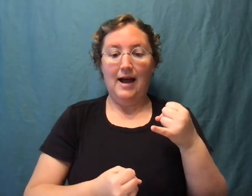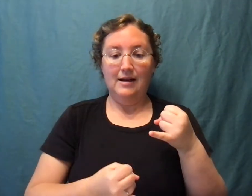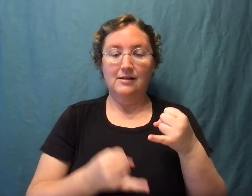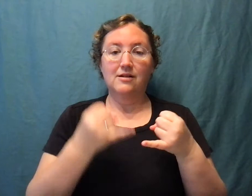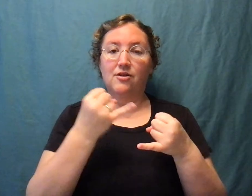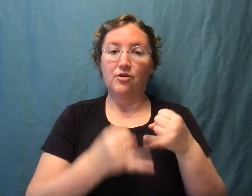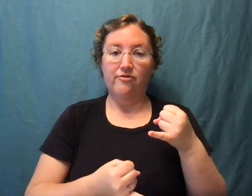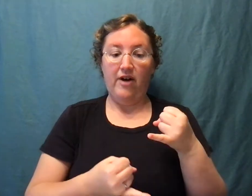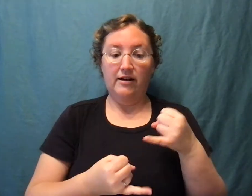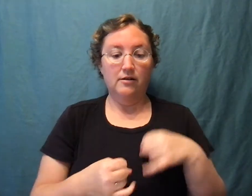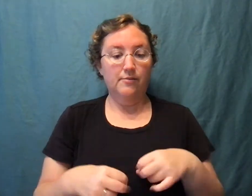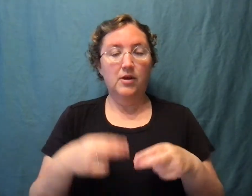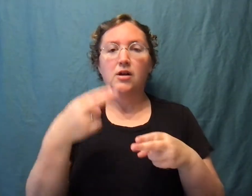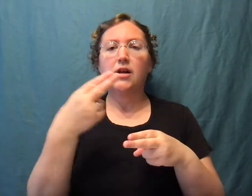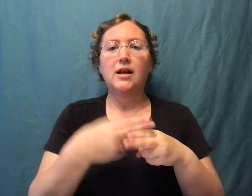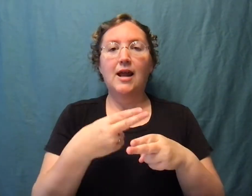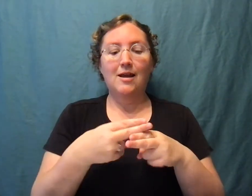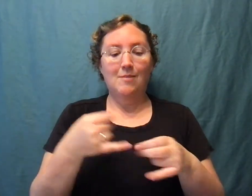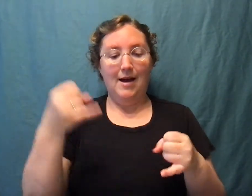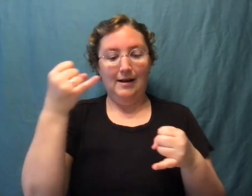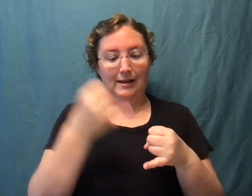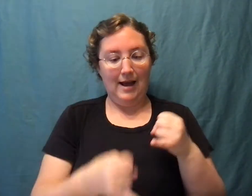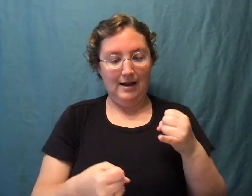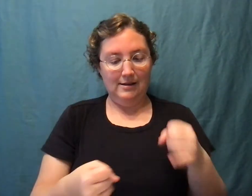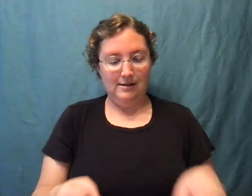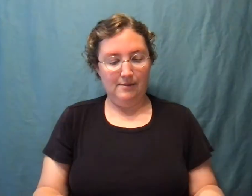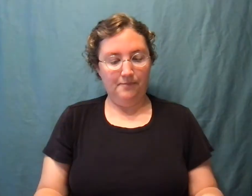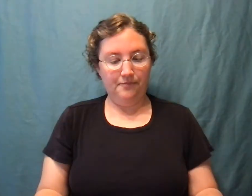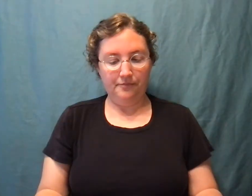last or final, name and last.